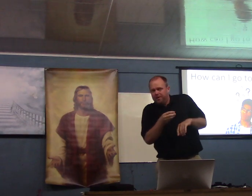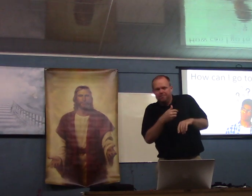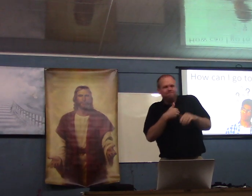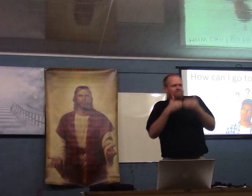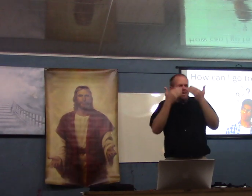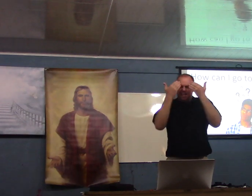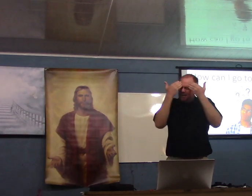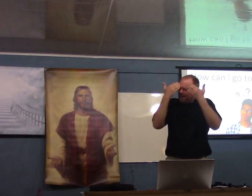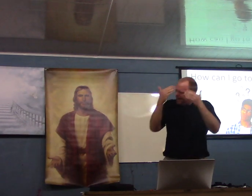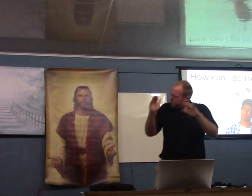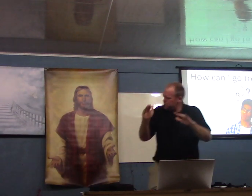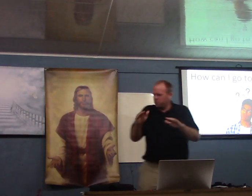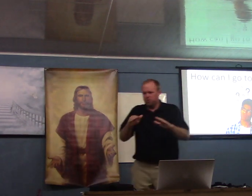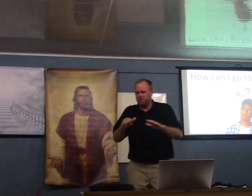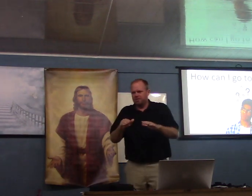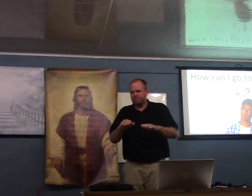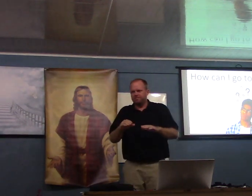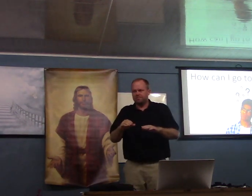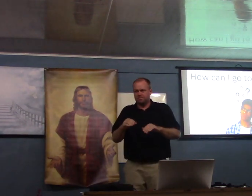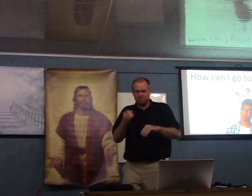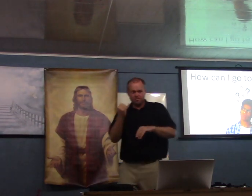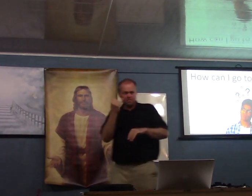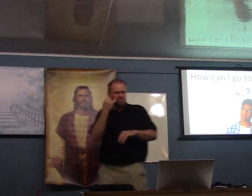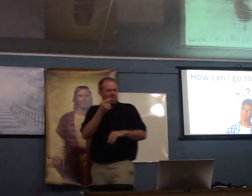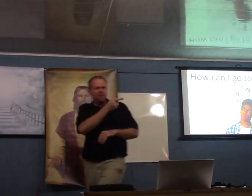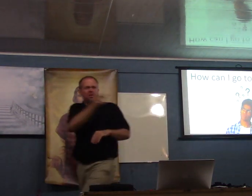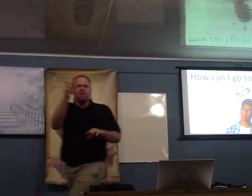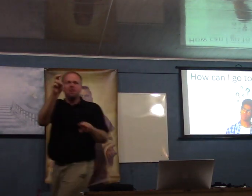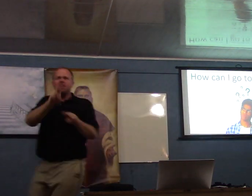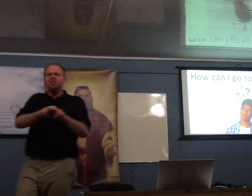I know time is running out fast. I don't know if we'll have time for everything.